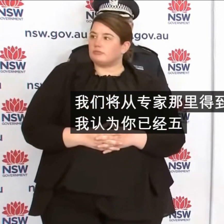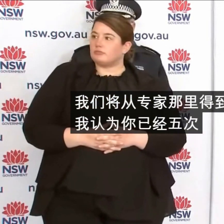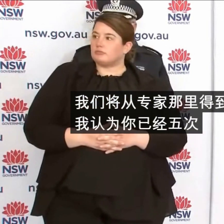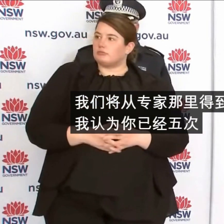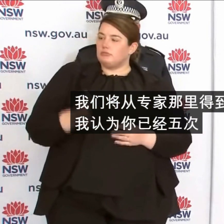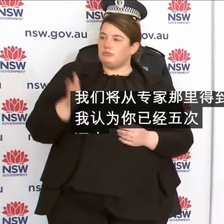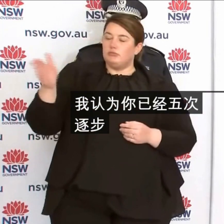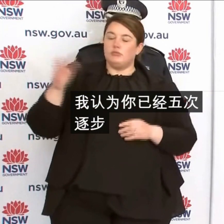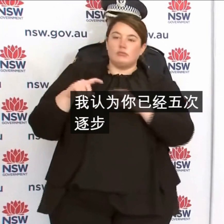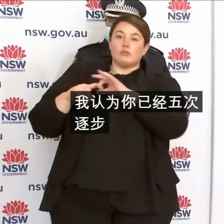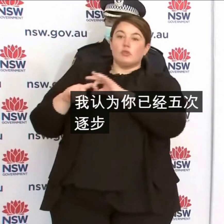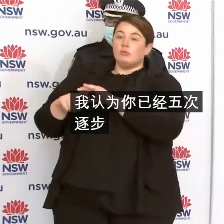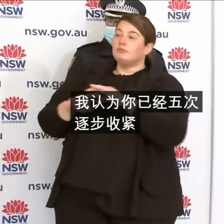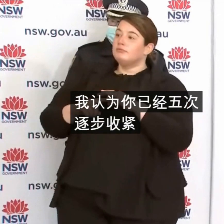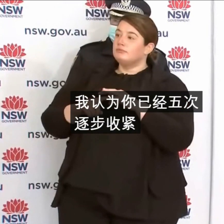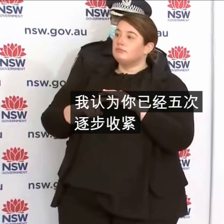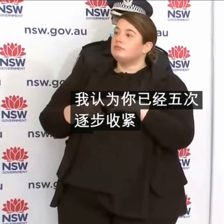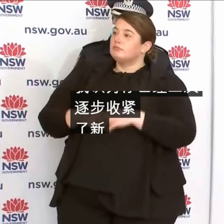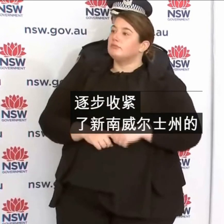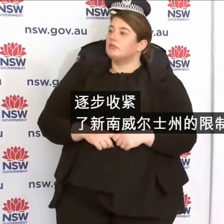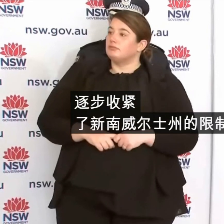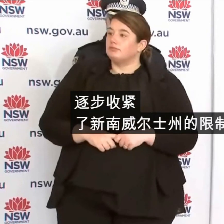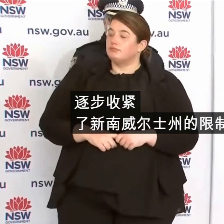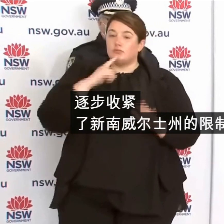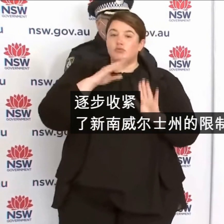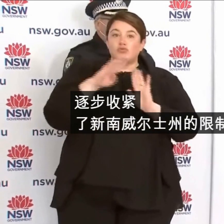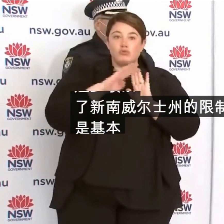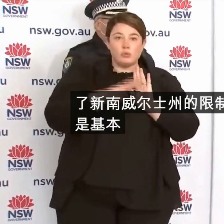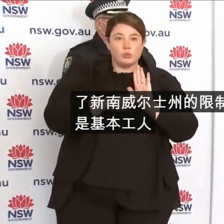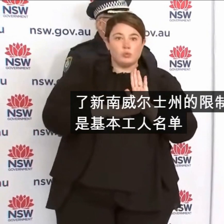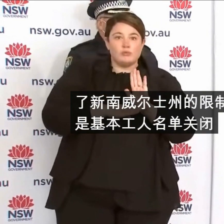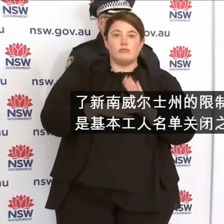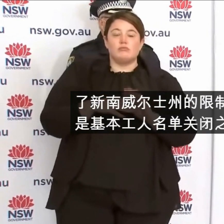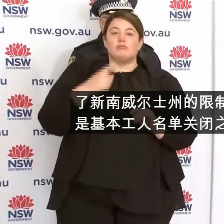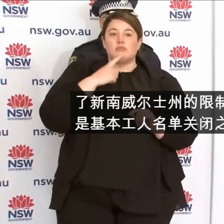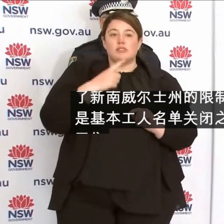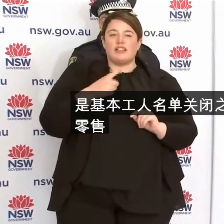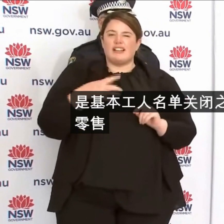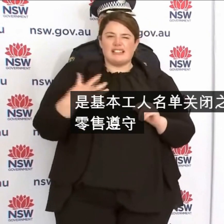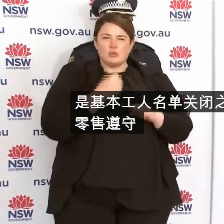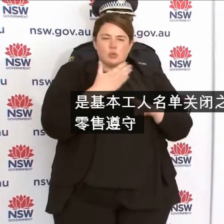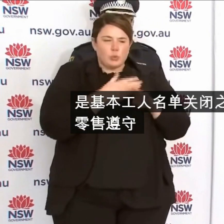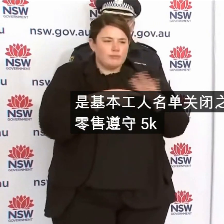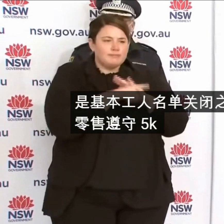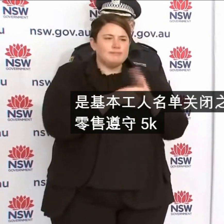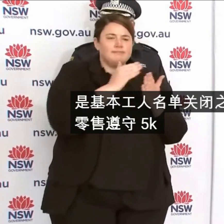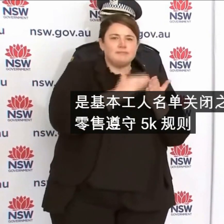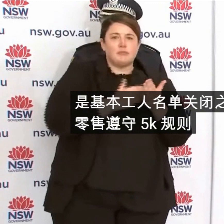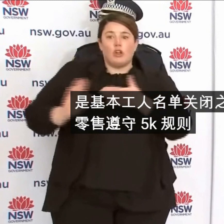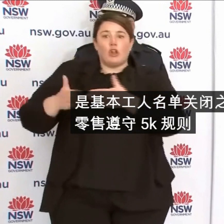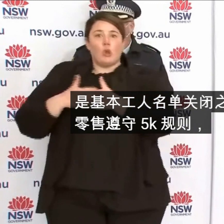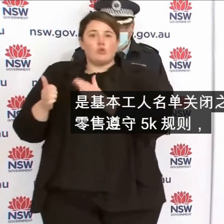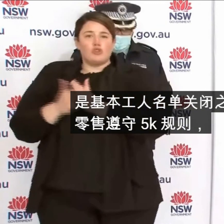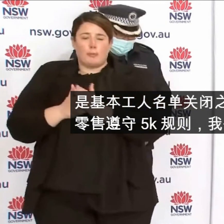5 times now you've incrementally tightened the restrictions in New South Wales. You've backlipped on things like essential workers list, closing retail, the 10